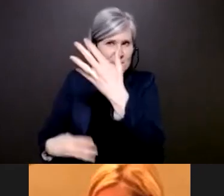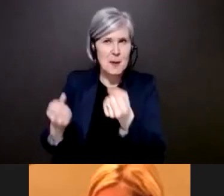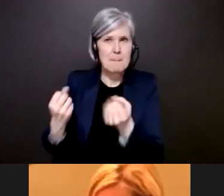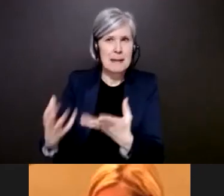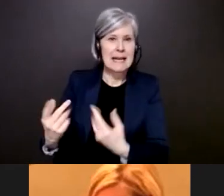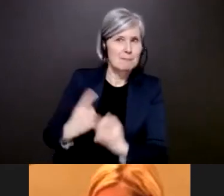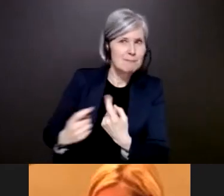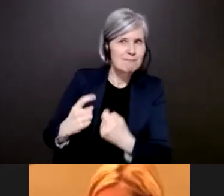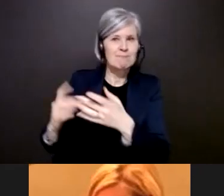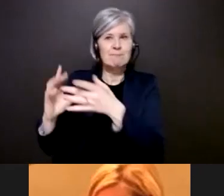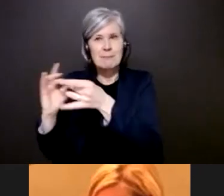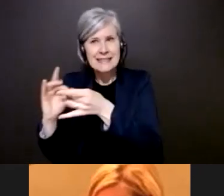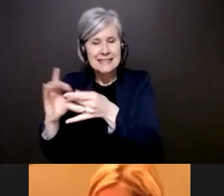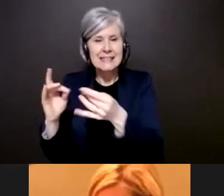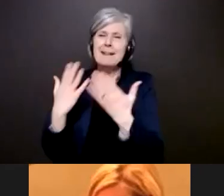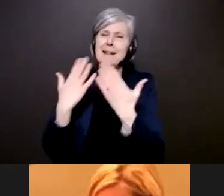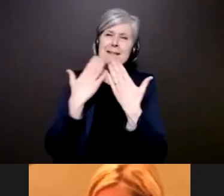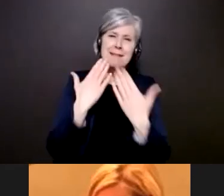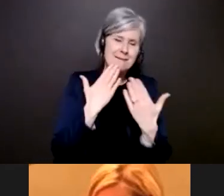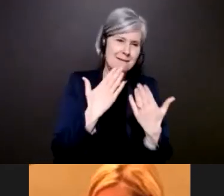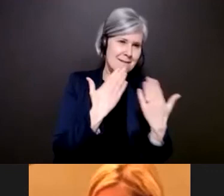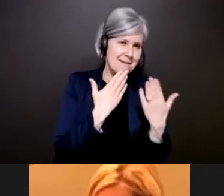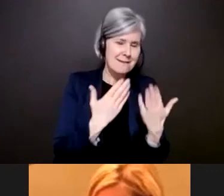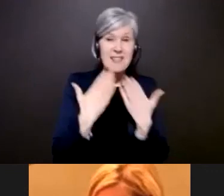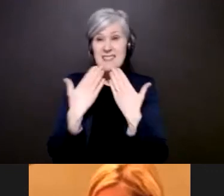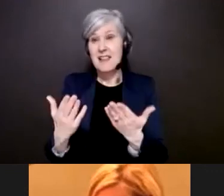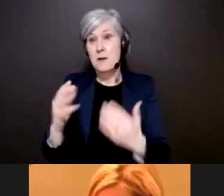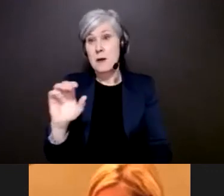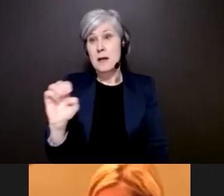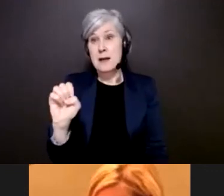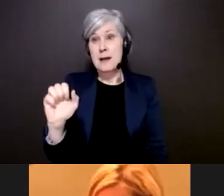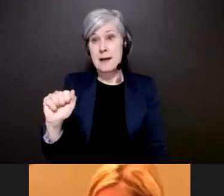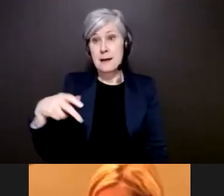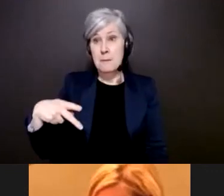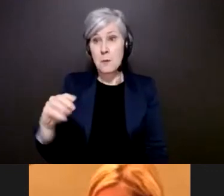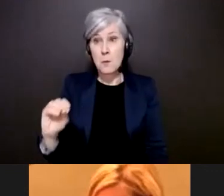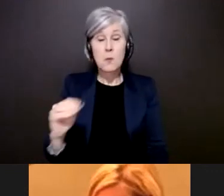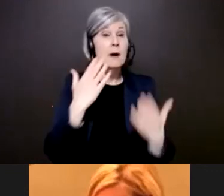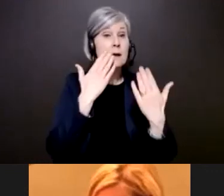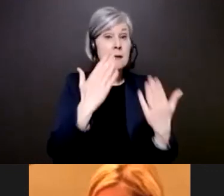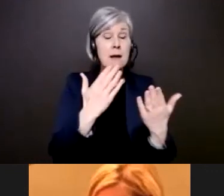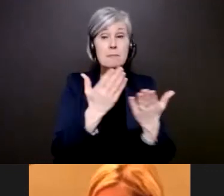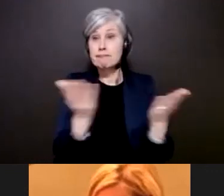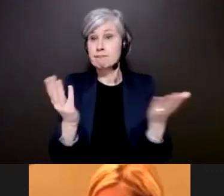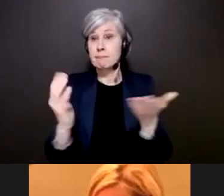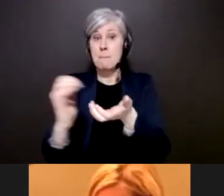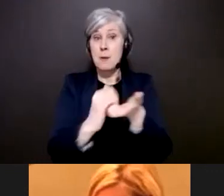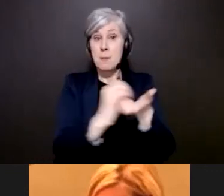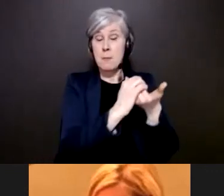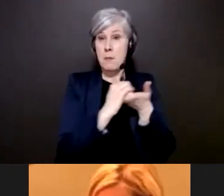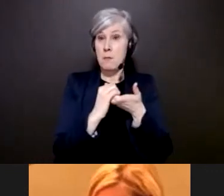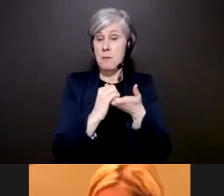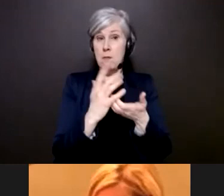and thank you to EAPO and to all of our partners for the roadmap development for bringing us here